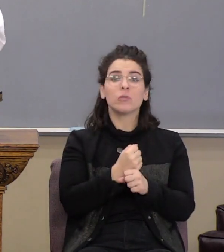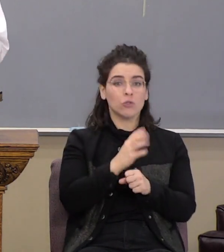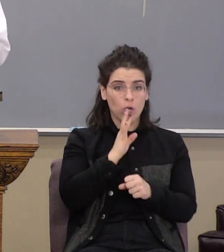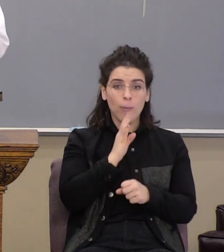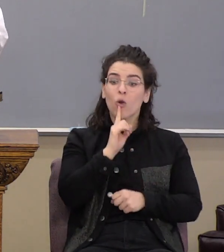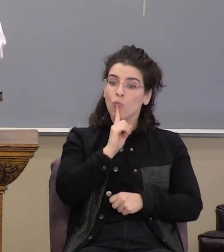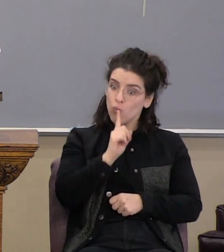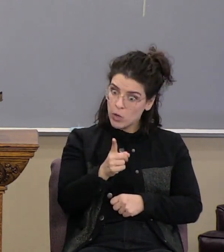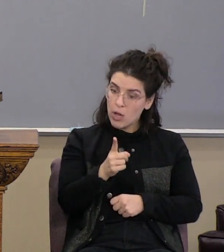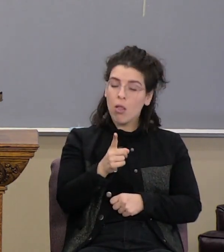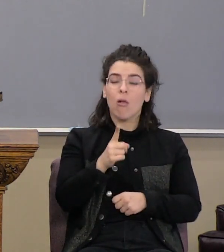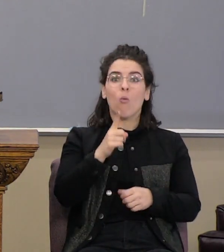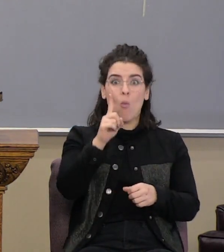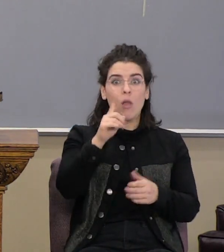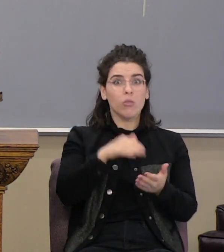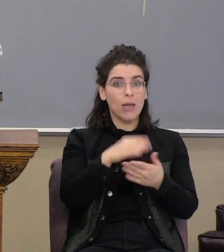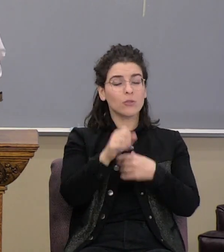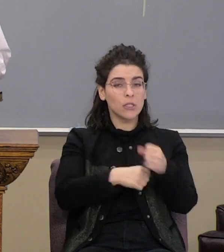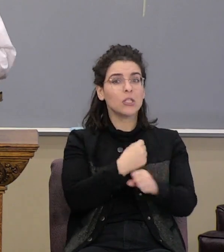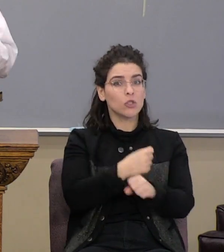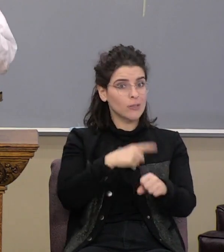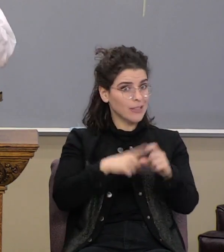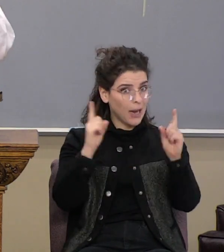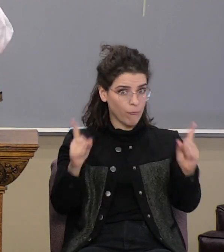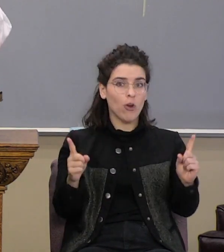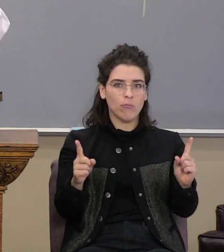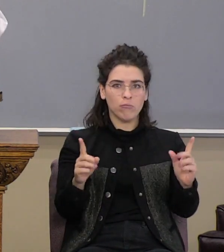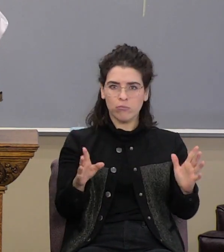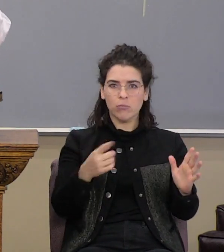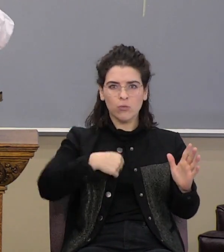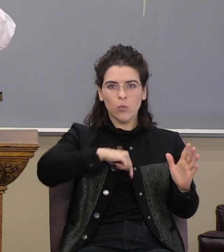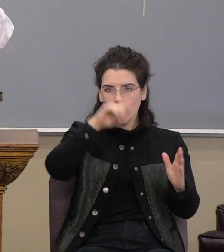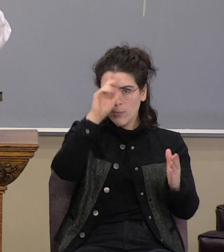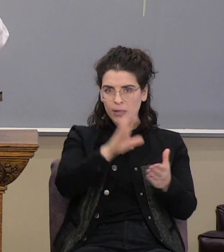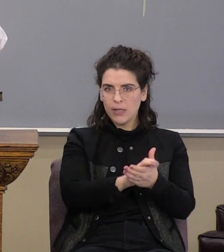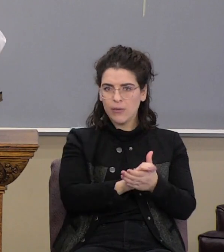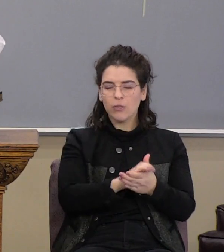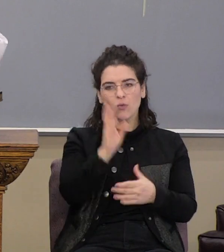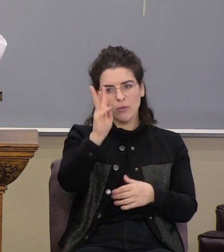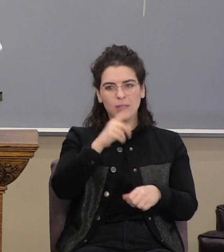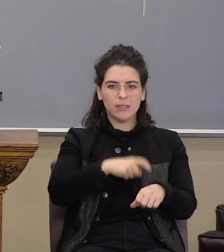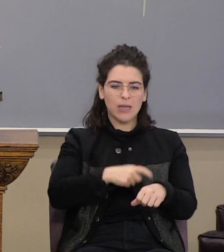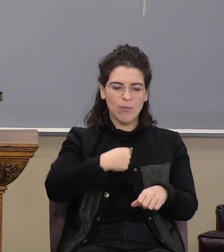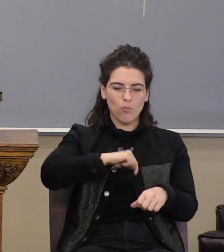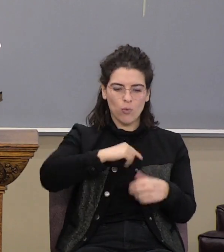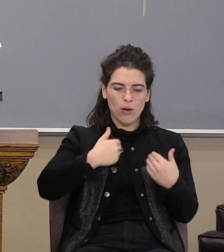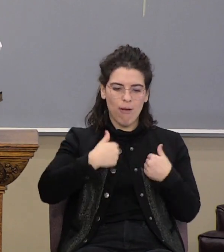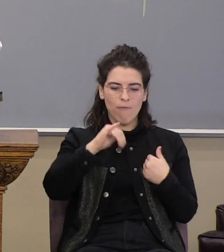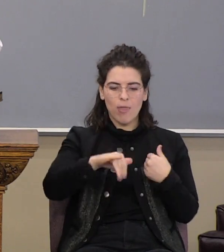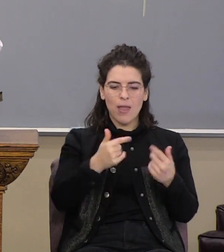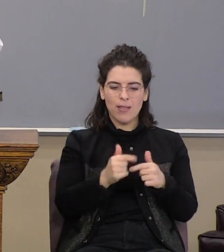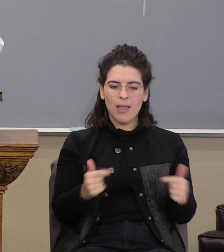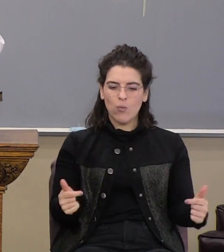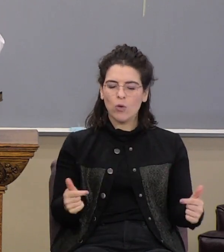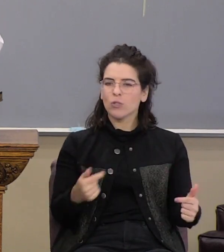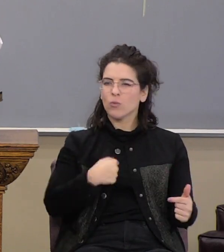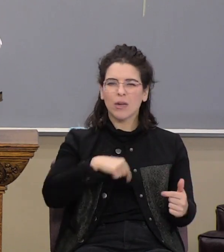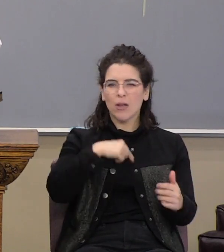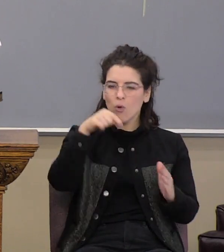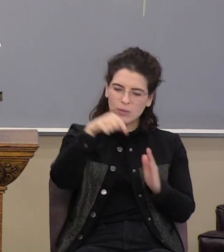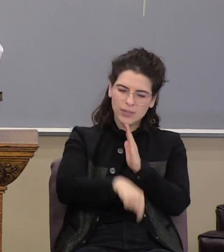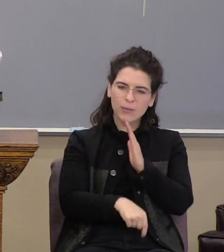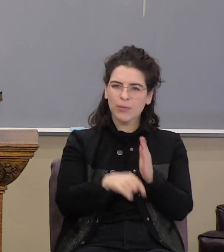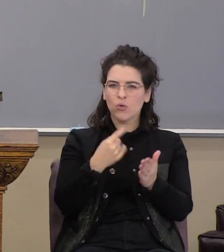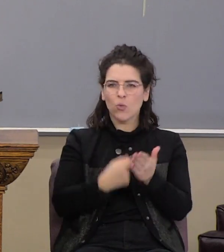six times we have that language, okay? And again, we're not going to dig into what's happening, but if